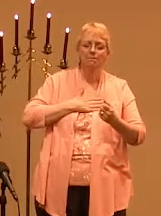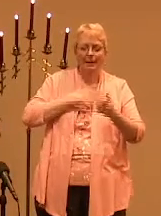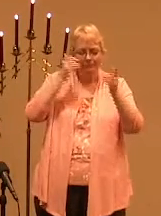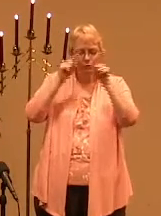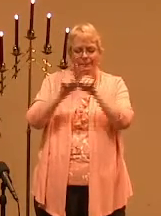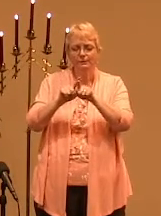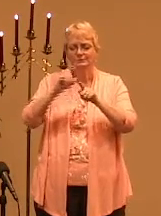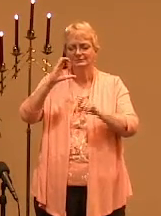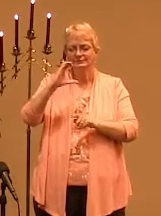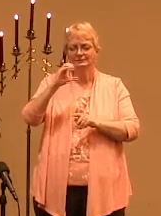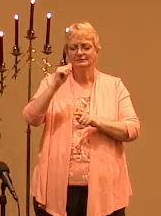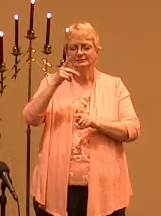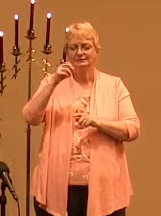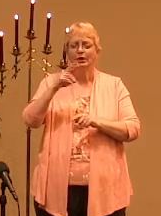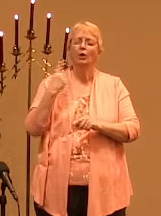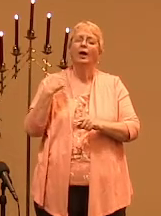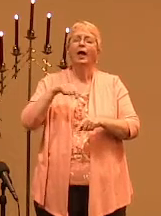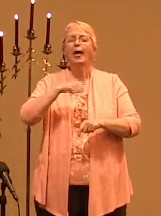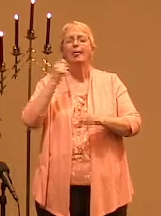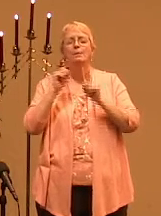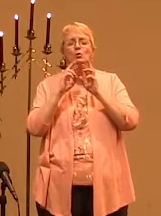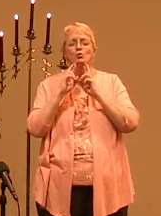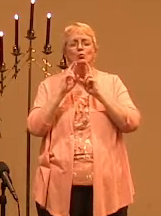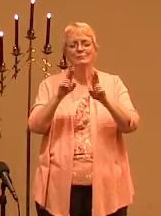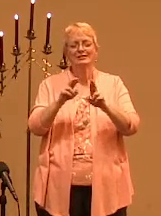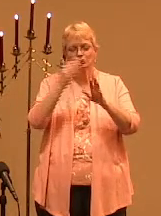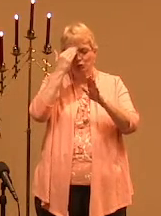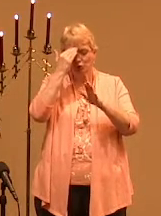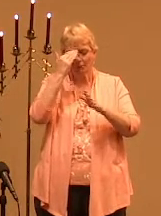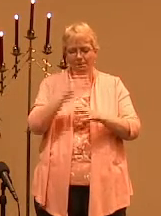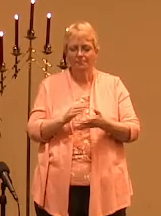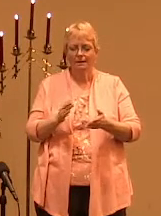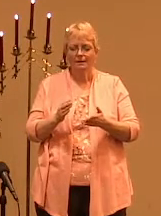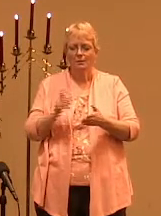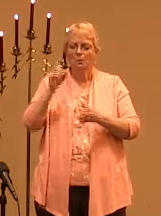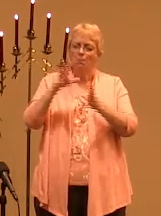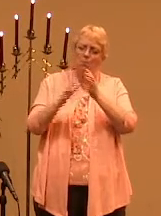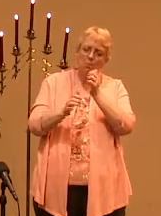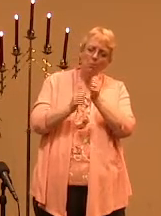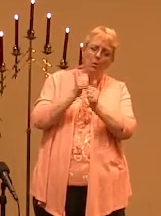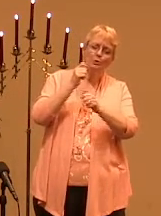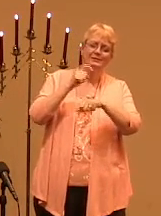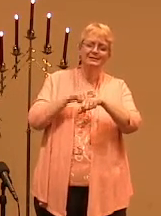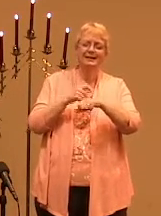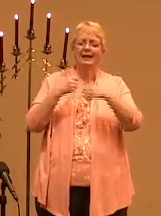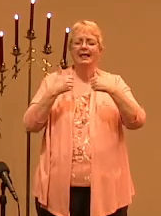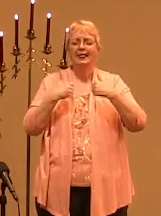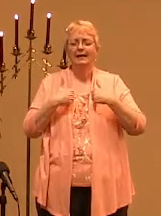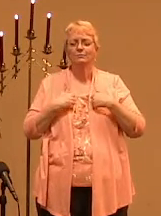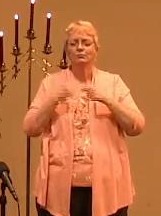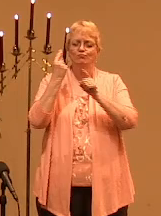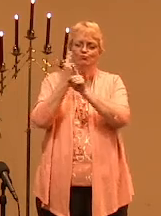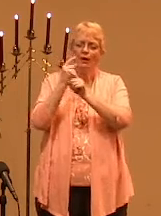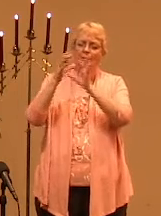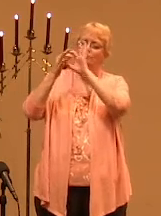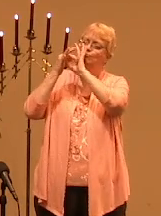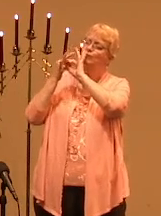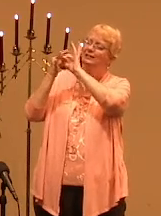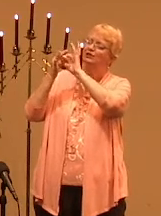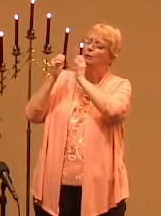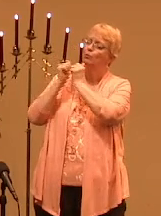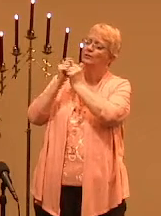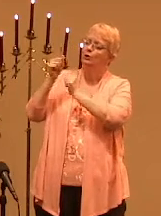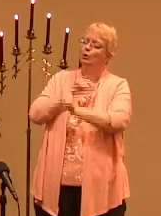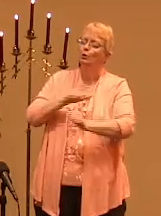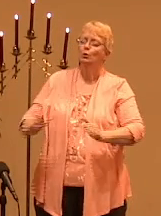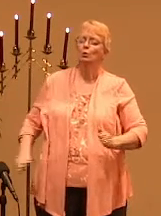cancer. Lord God, there are other requests. You know them all. The biggest need of all, though, is having a right relationship with you. So, Lord